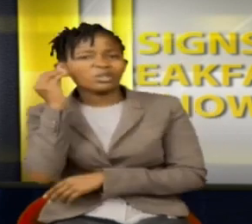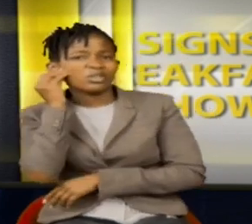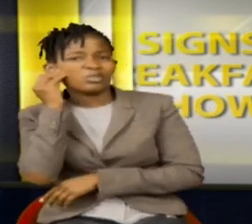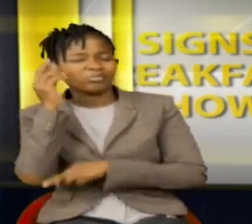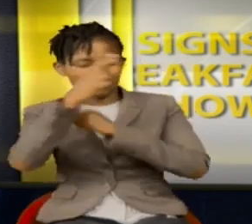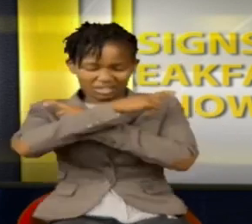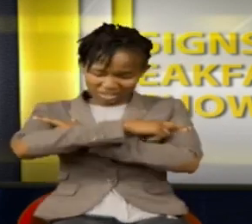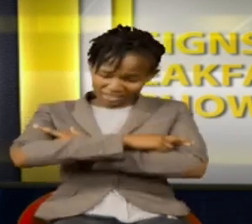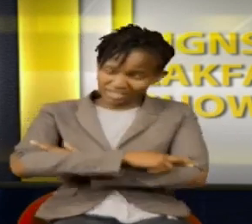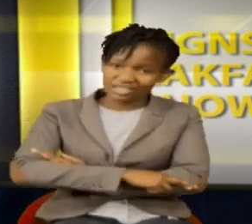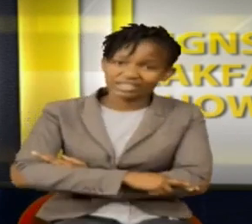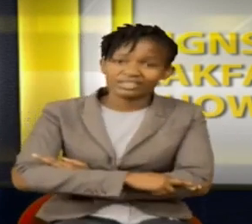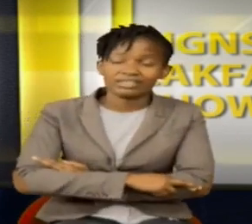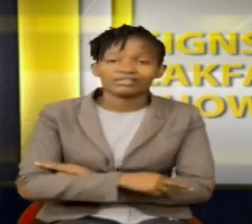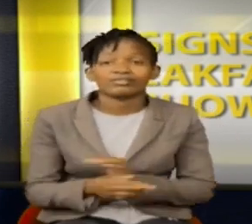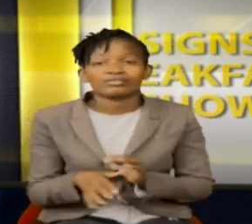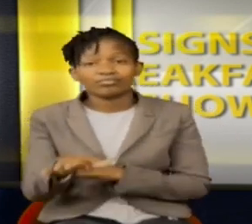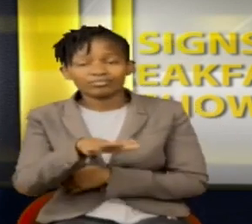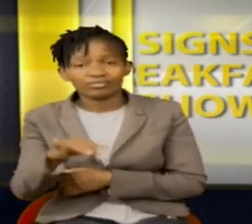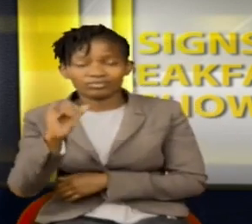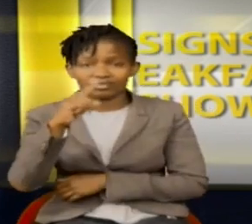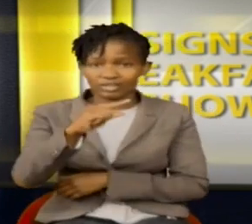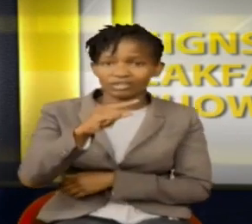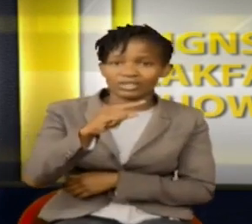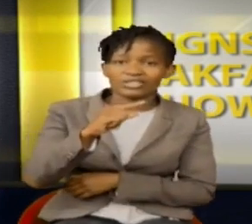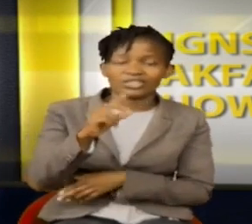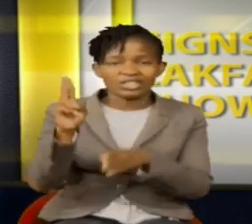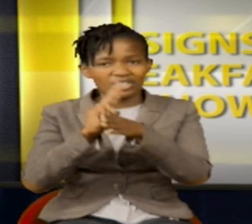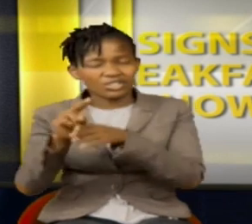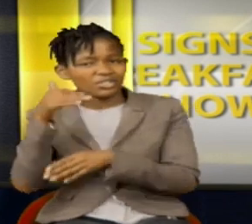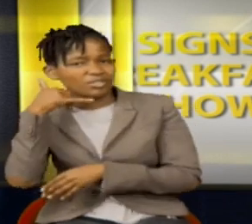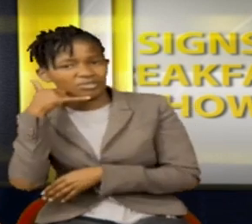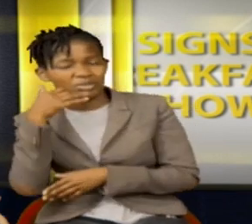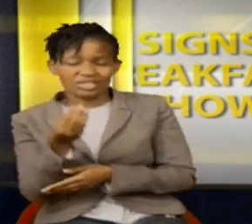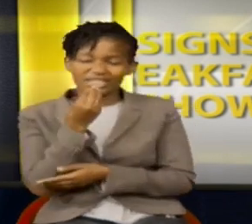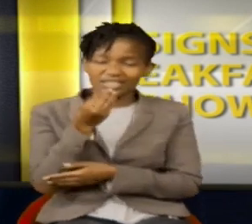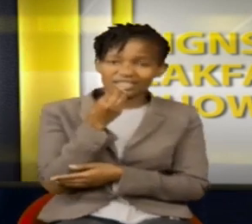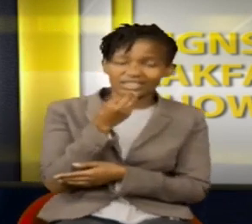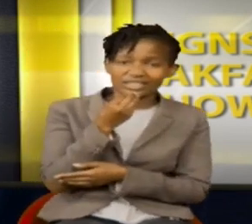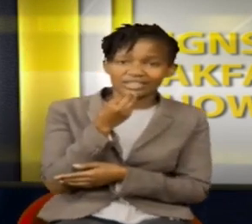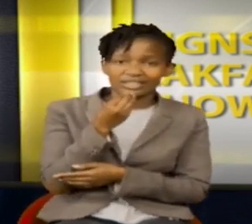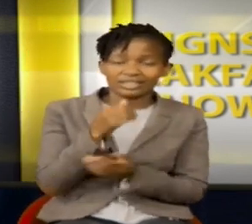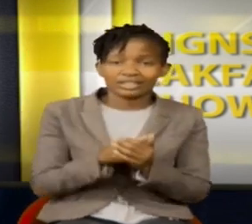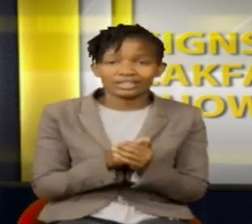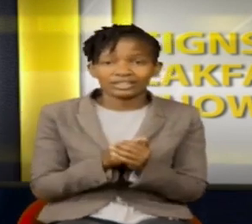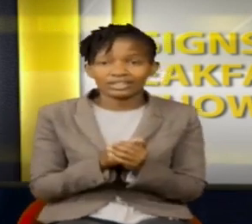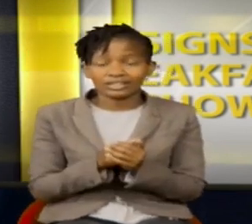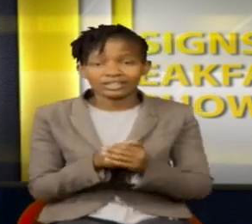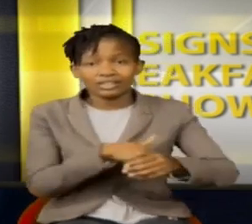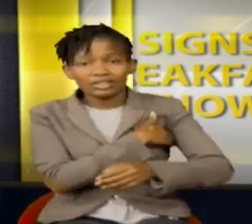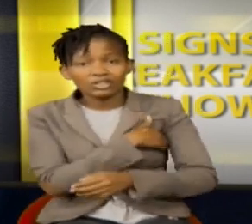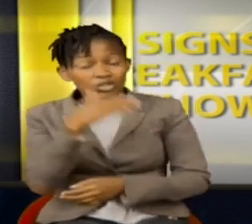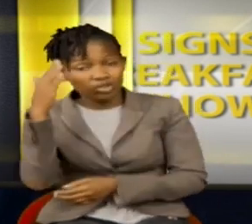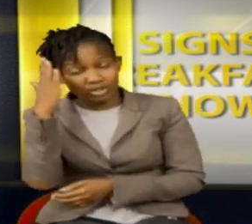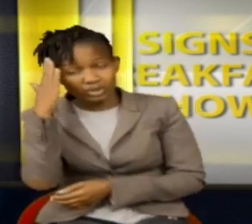form four? I'm just chilling. Manze, I'm on the gram, on IG, Snapchat, foodie. I'm Netflixing. Chief, you need to